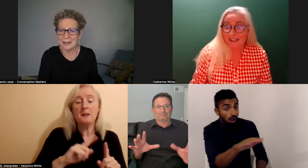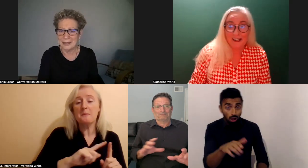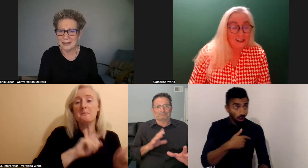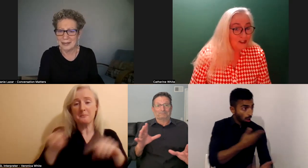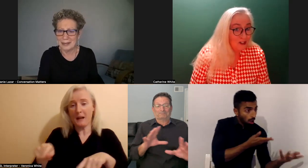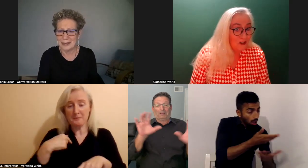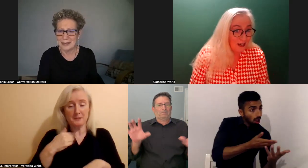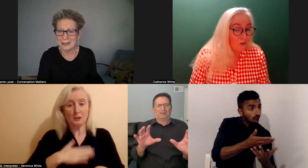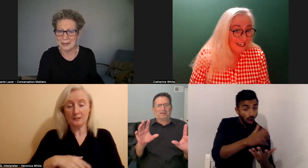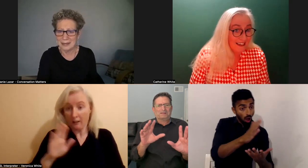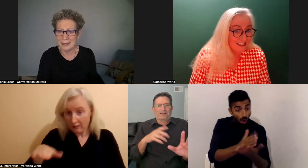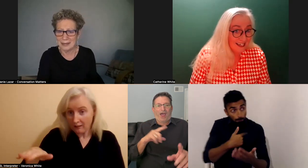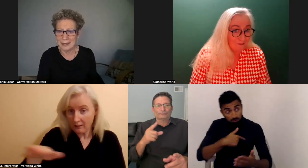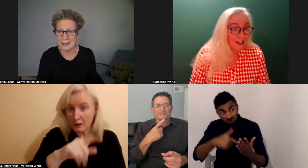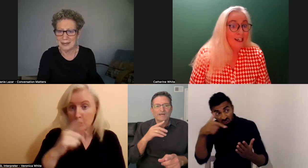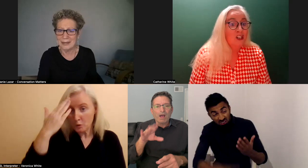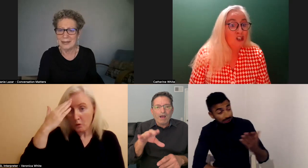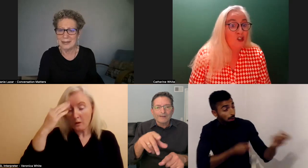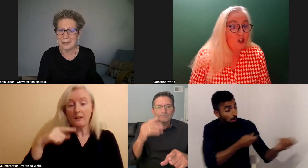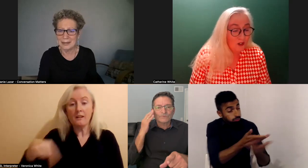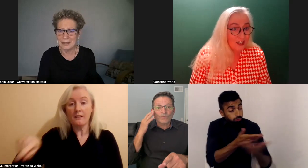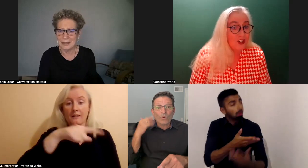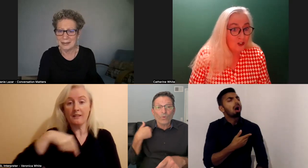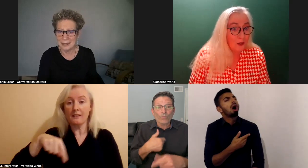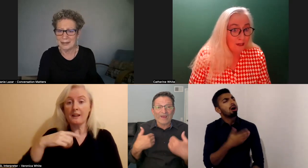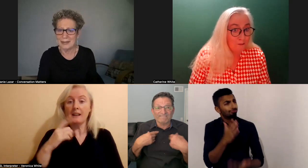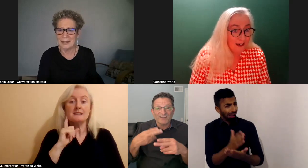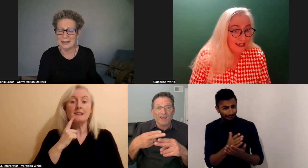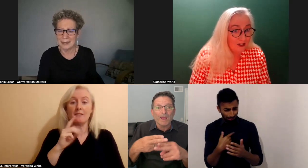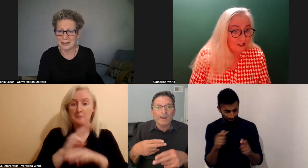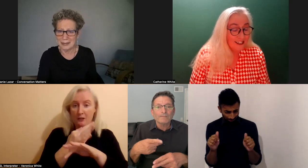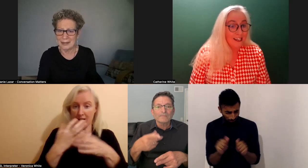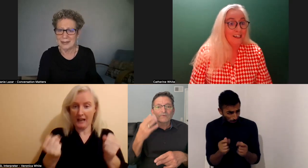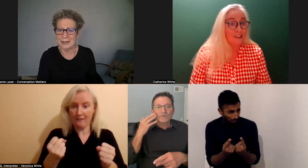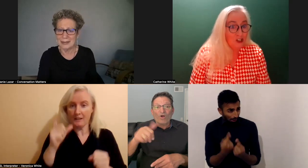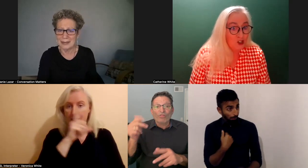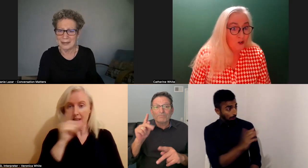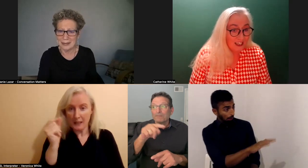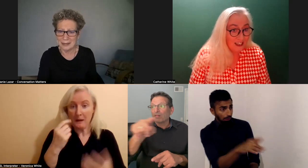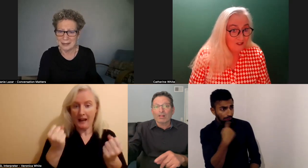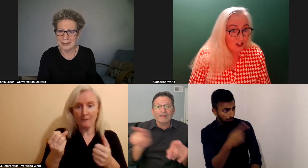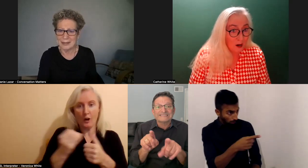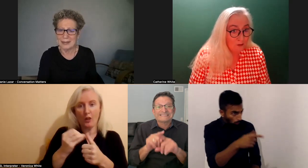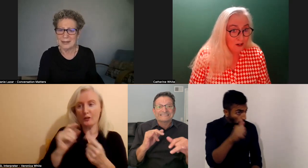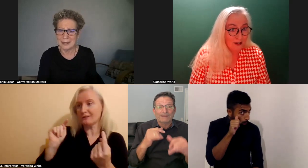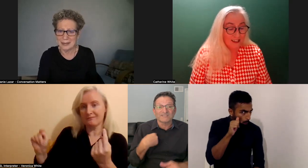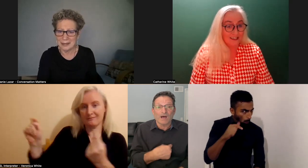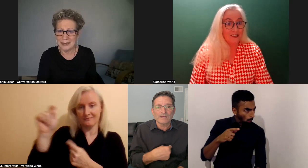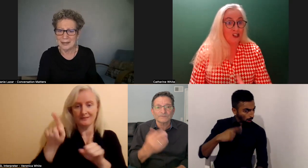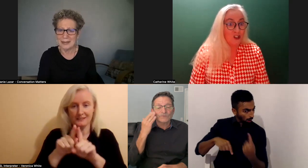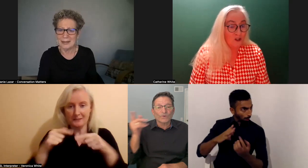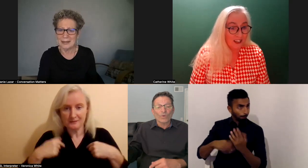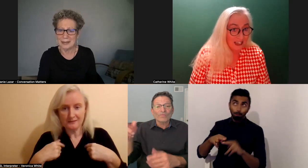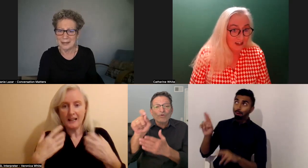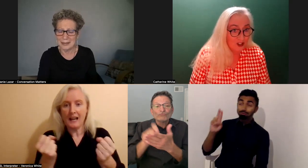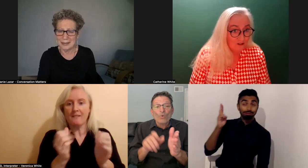it was just saying, did you know that we had a name? Did you know that there's other people like us? Did you know that they've done a book about this?